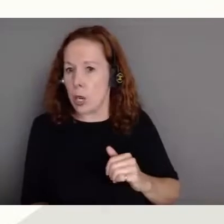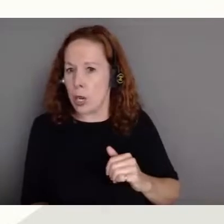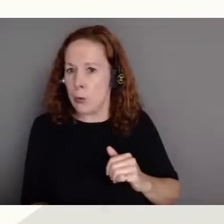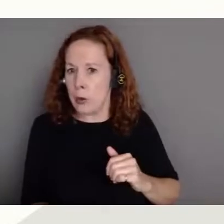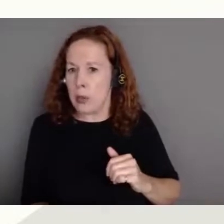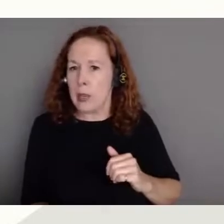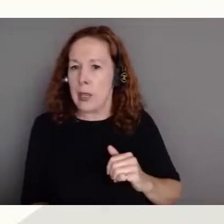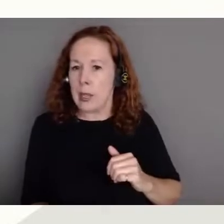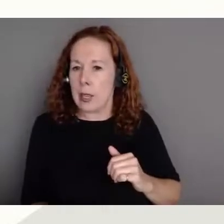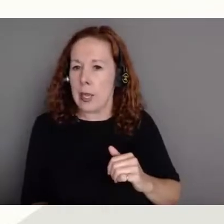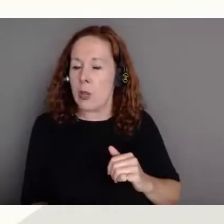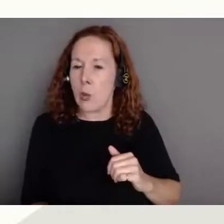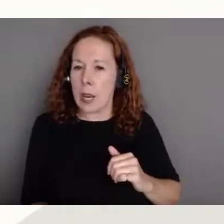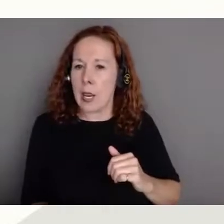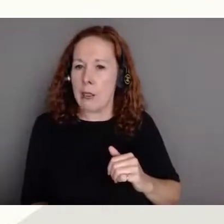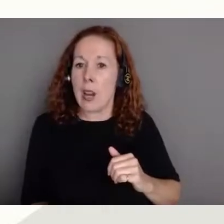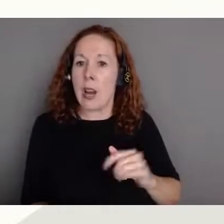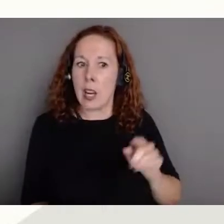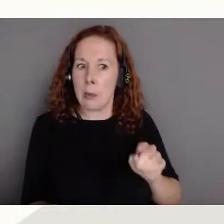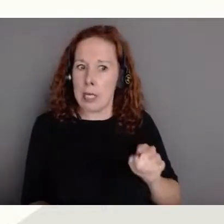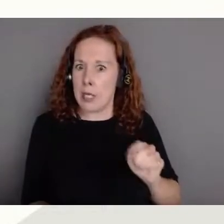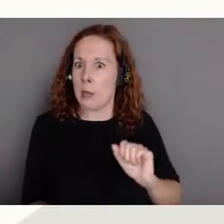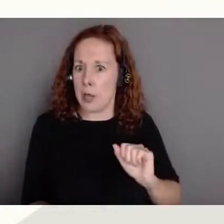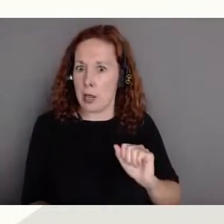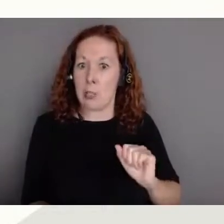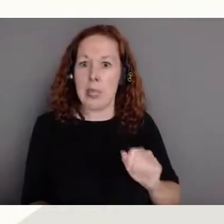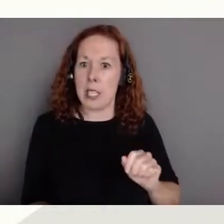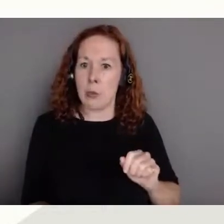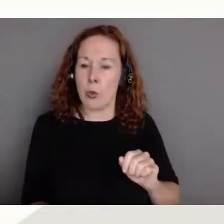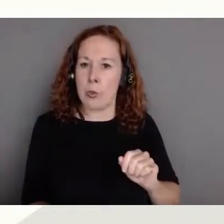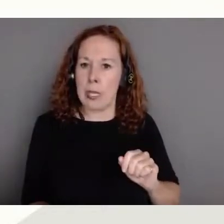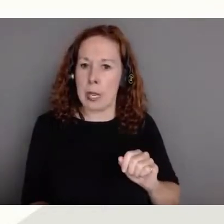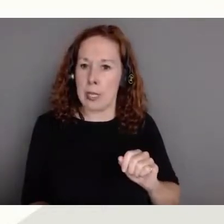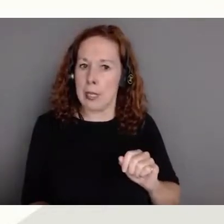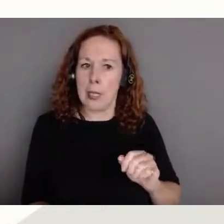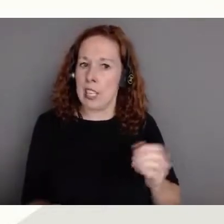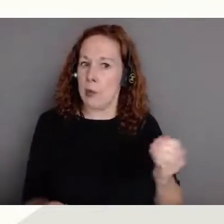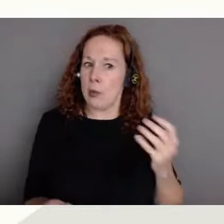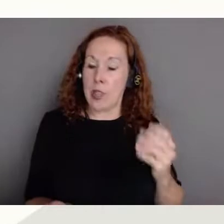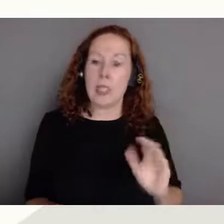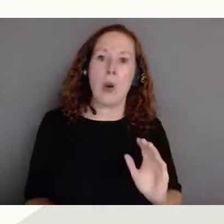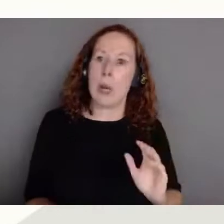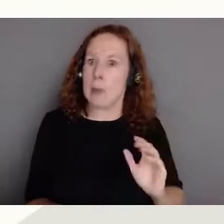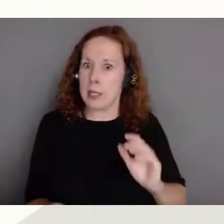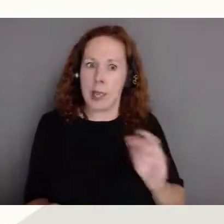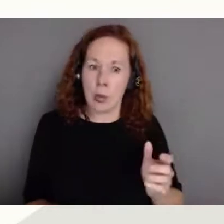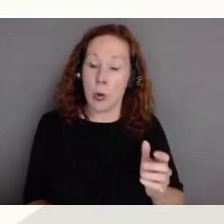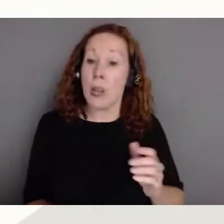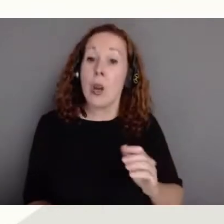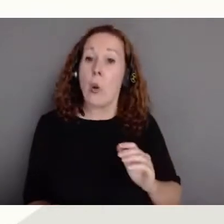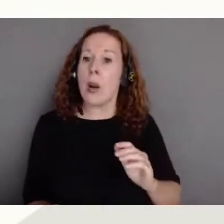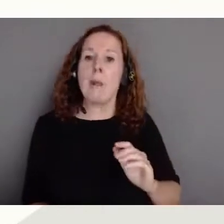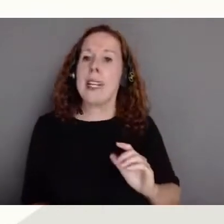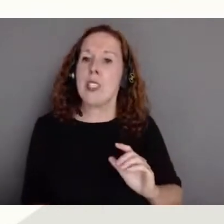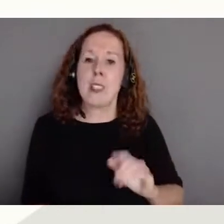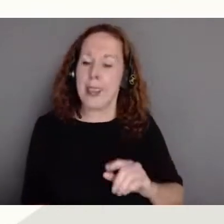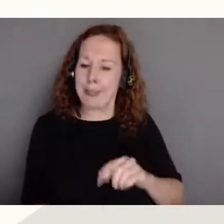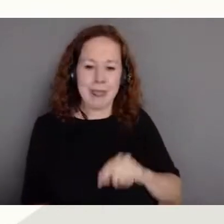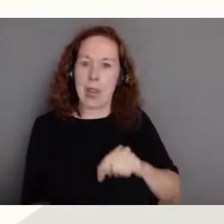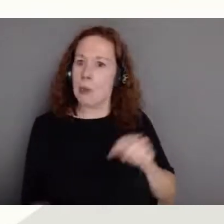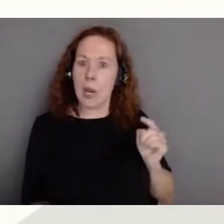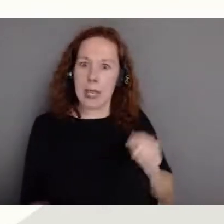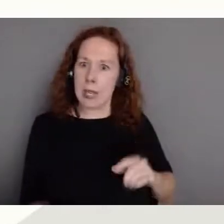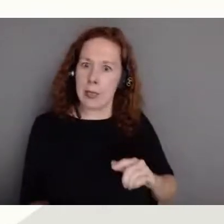a good job Mhm. in the way of I got my teamer there. So my teamer would be like giving feeds, oh, I missed that. Or I might just